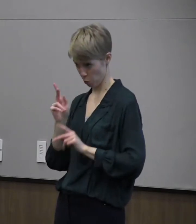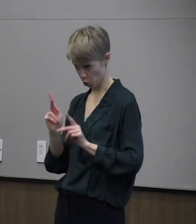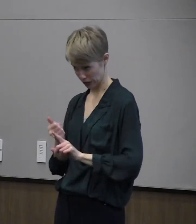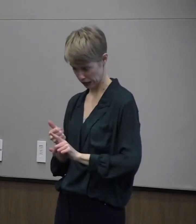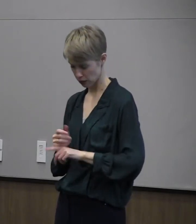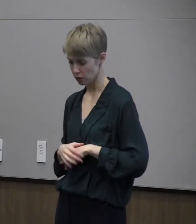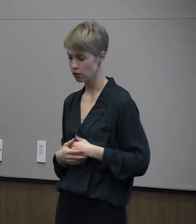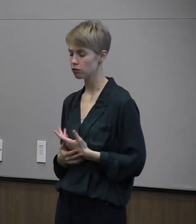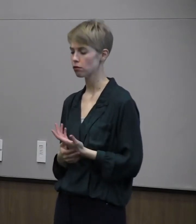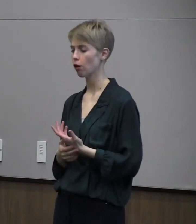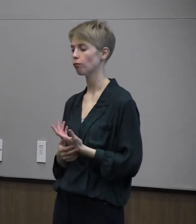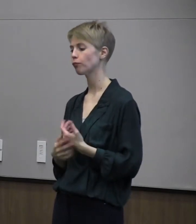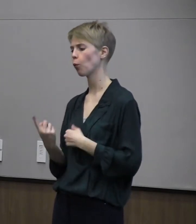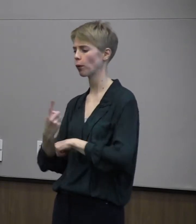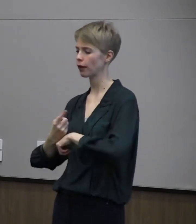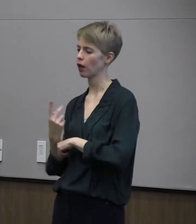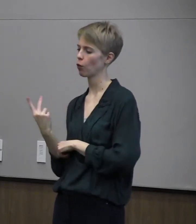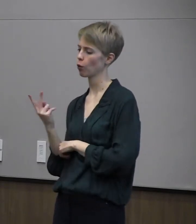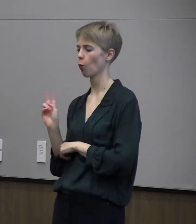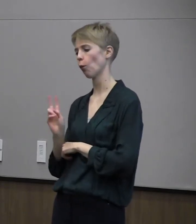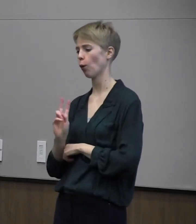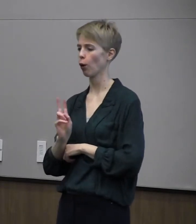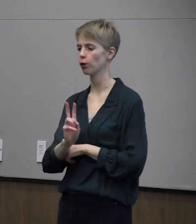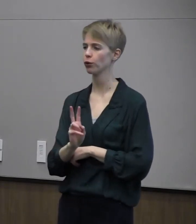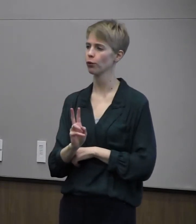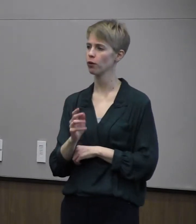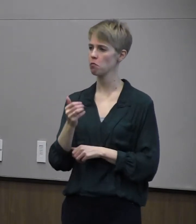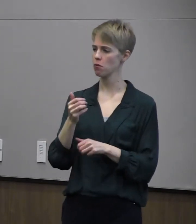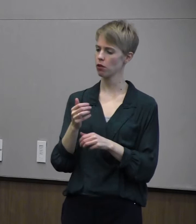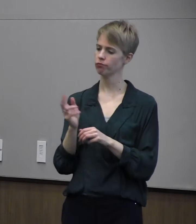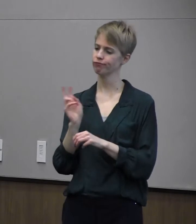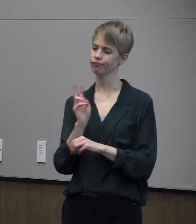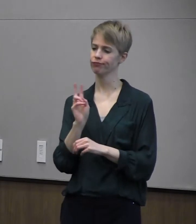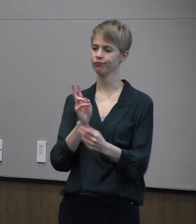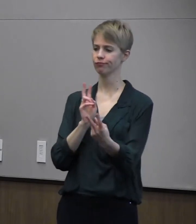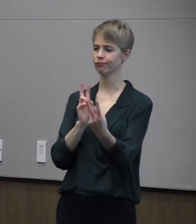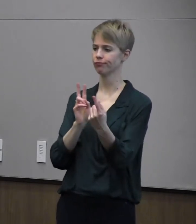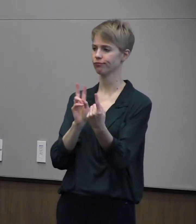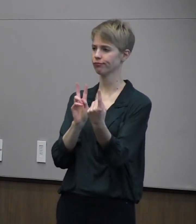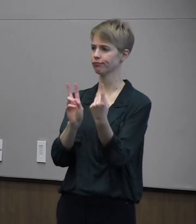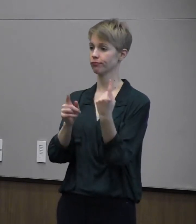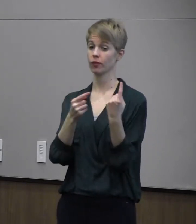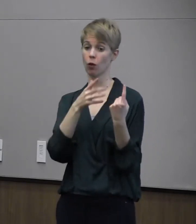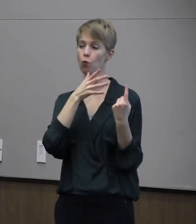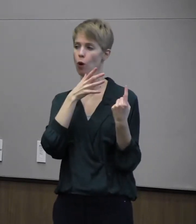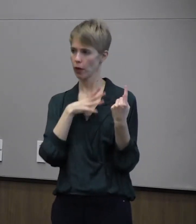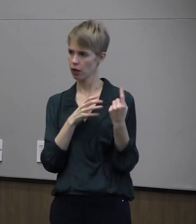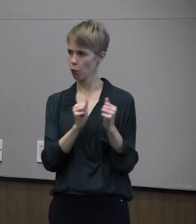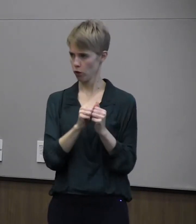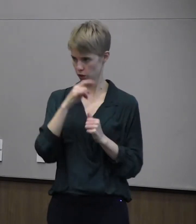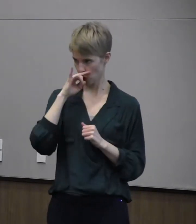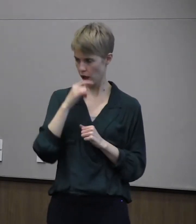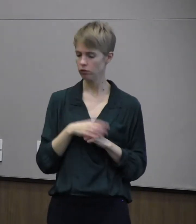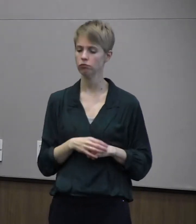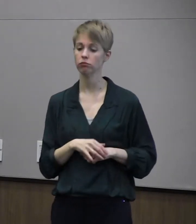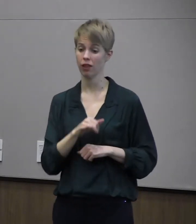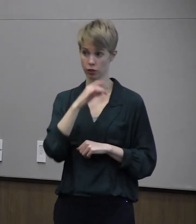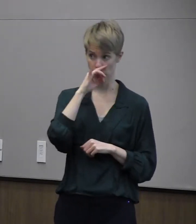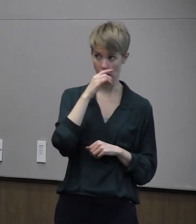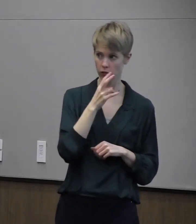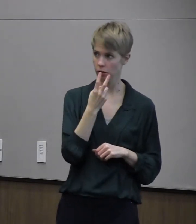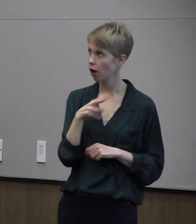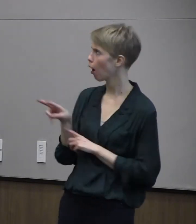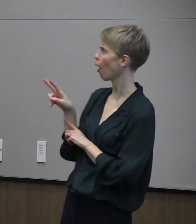a lady and her little daughter of about 5 years old. The child stopped in her tracks, stared at Lizzie with big